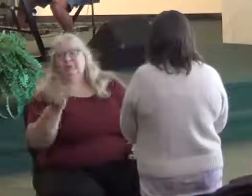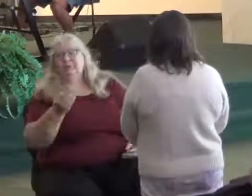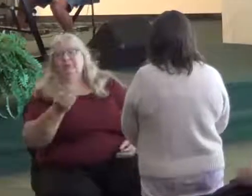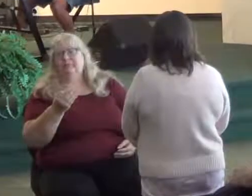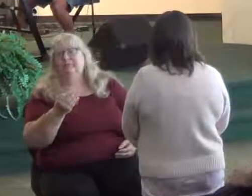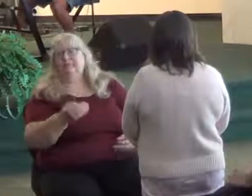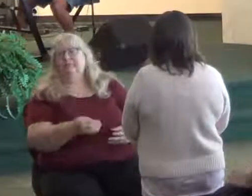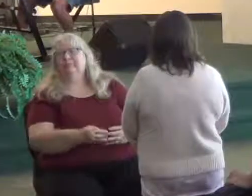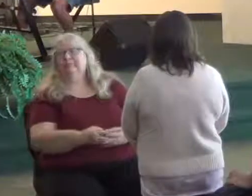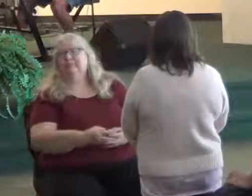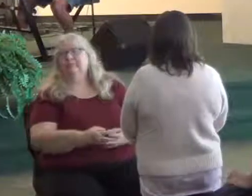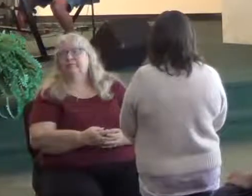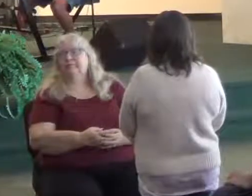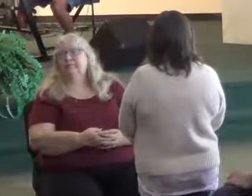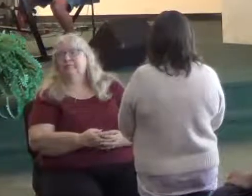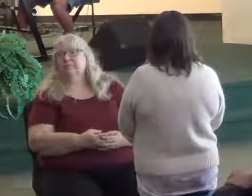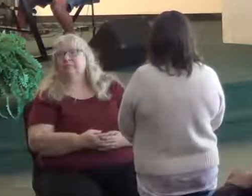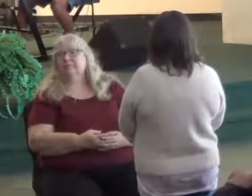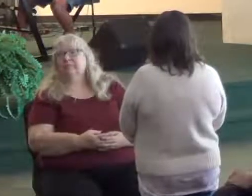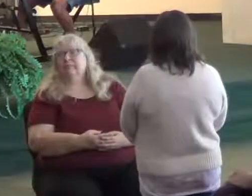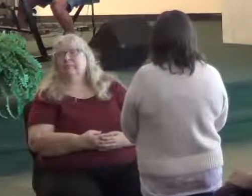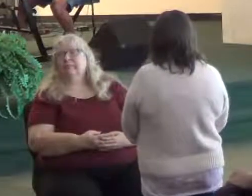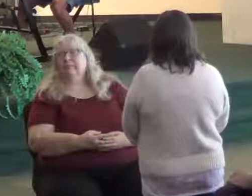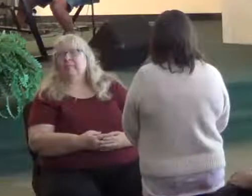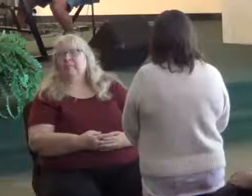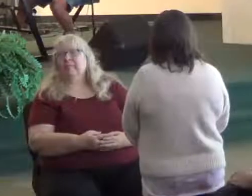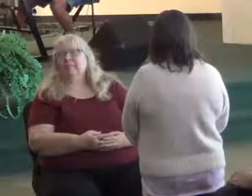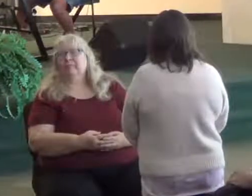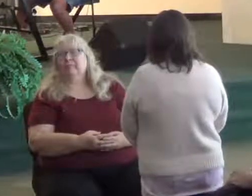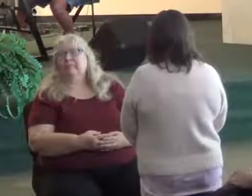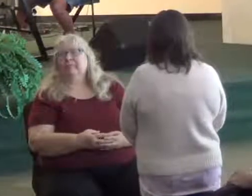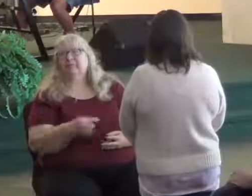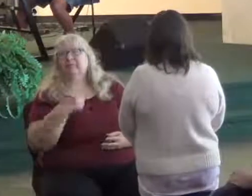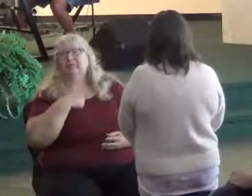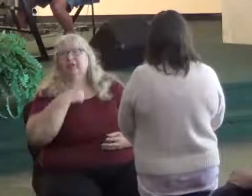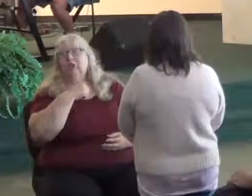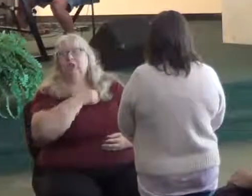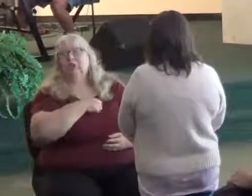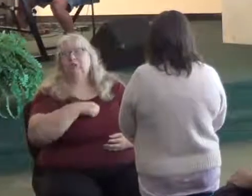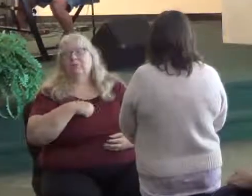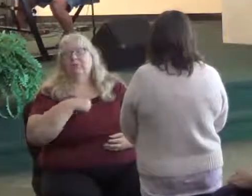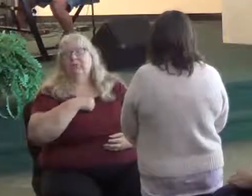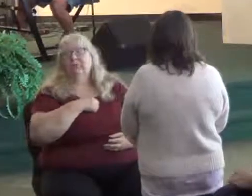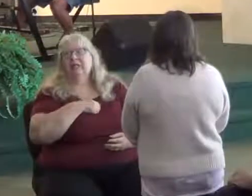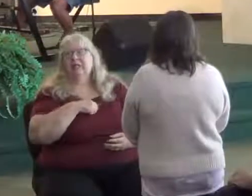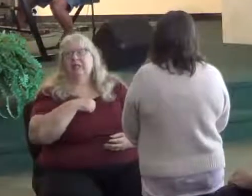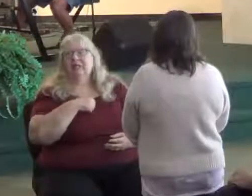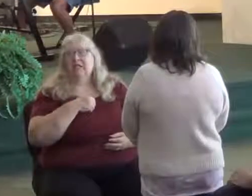I'm sorry.